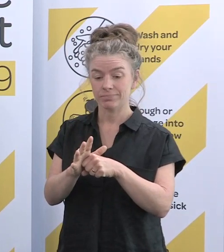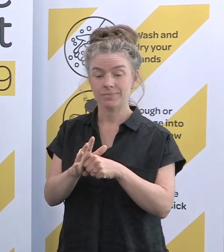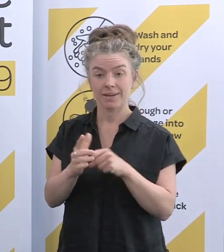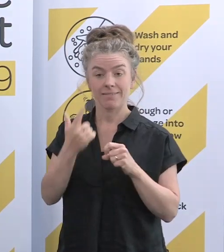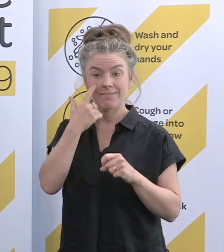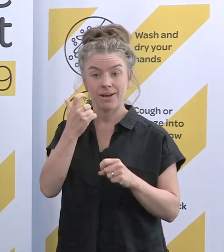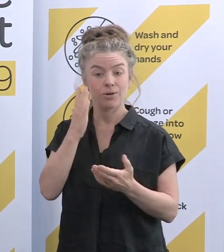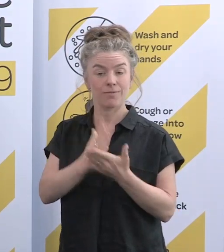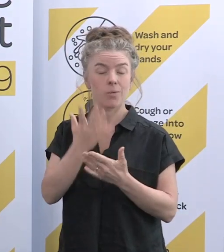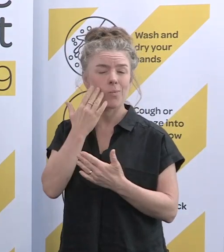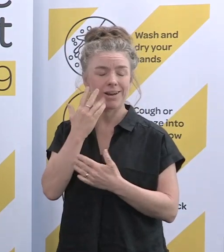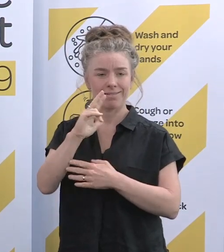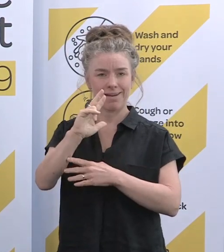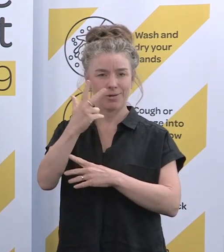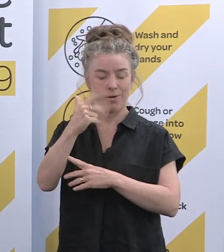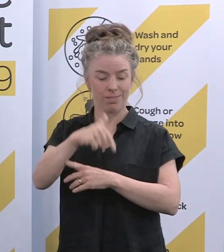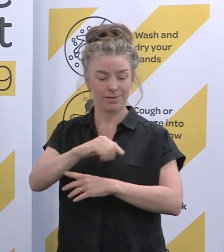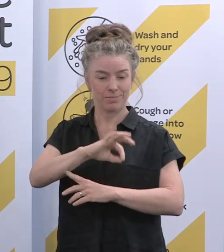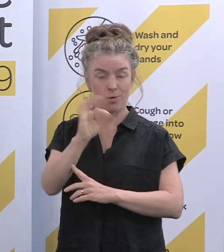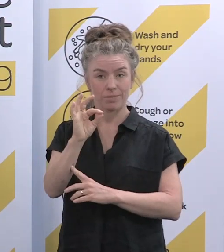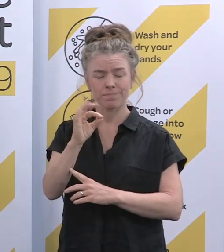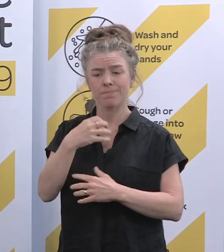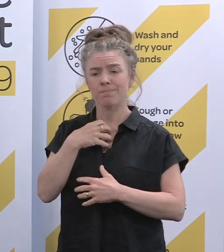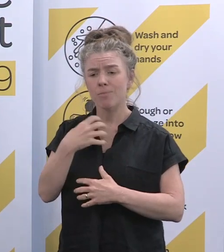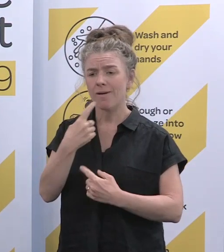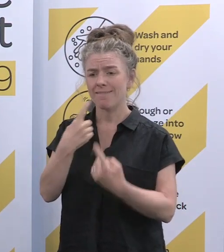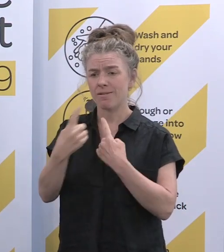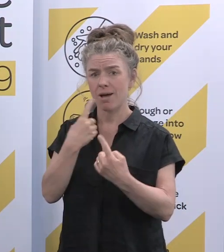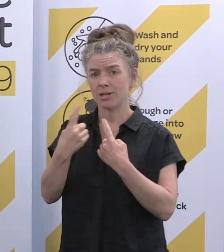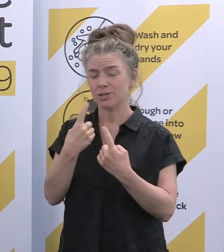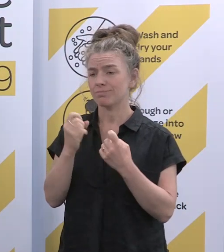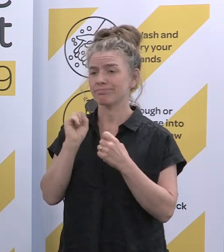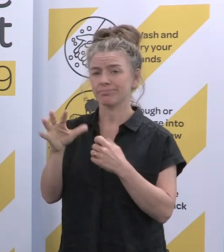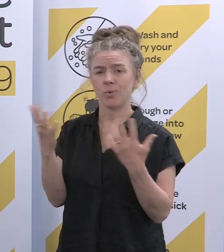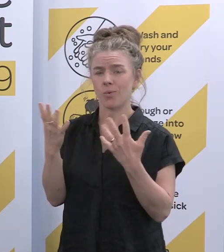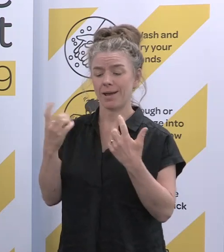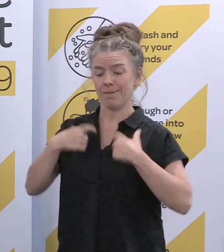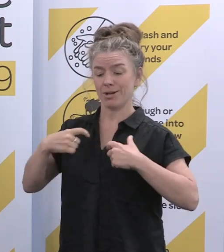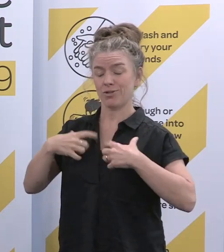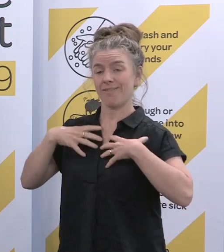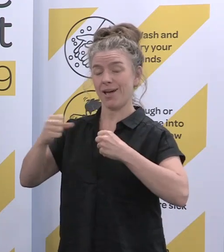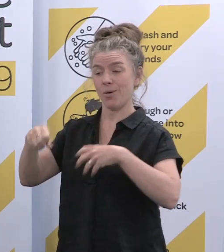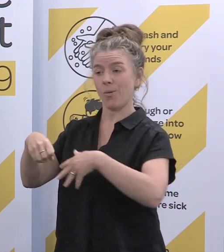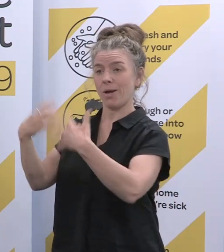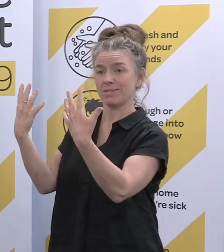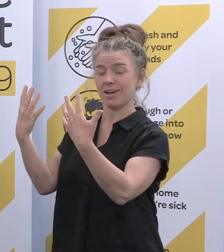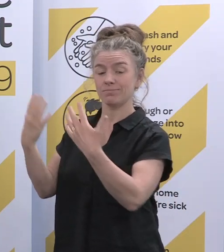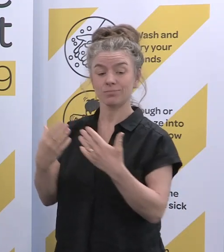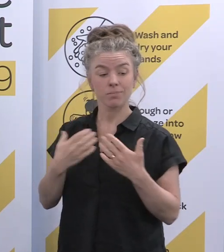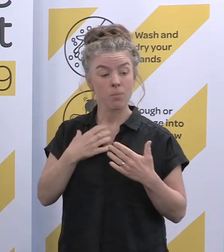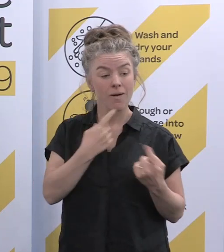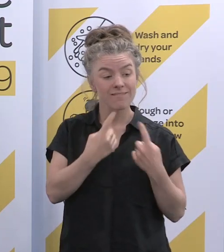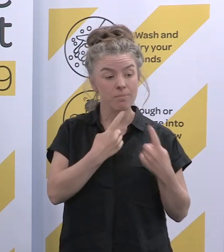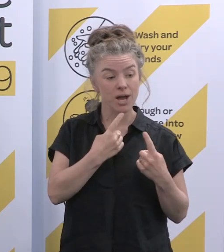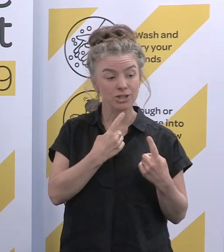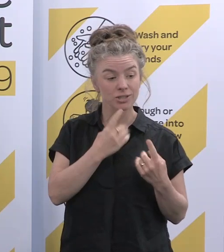morning. More details on the new cases will be provided via our website shortly and updated as new details are confirmed.